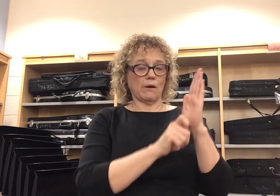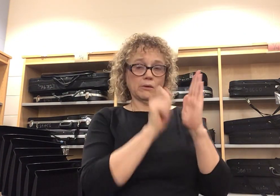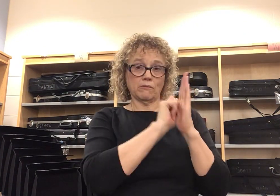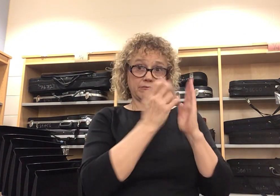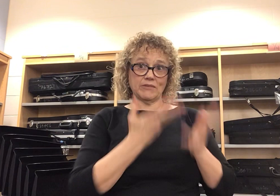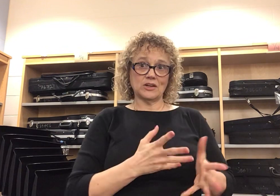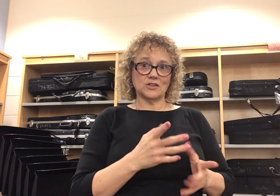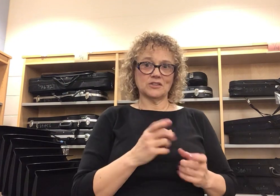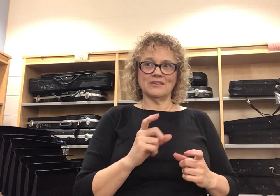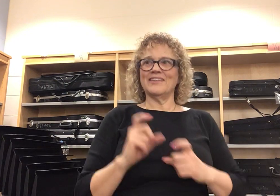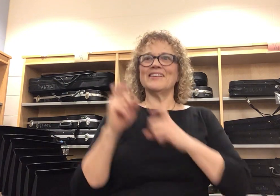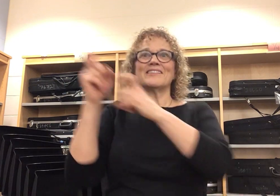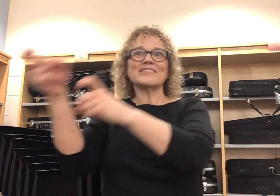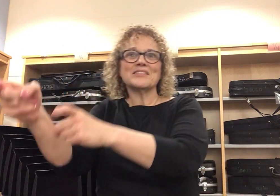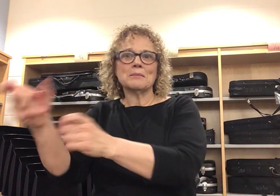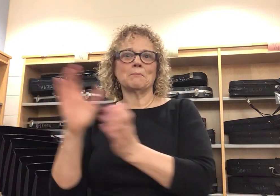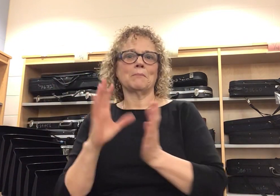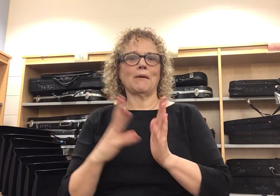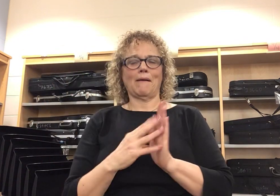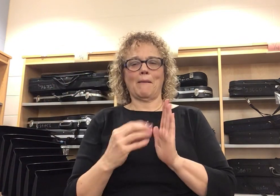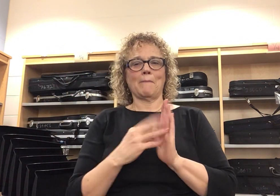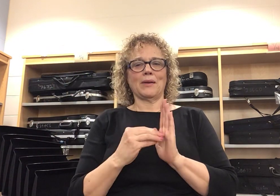really nice to do so that they can see, or at least bring the paper